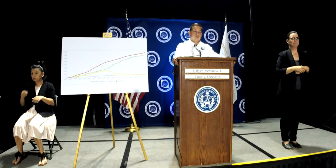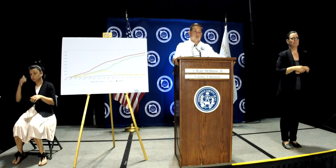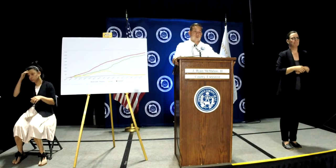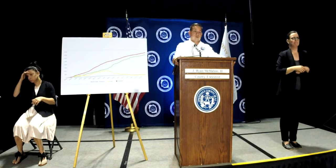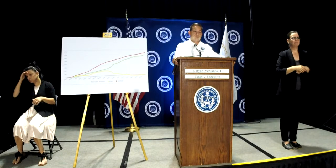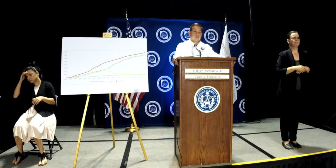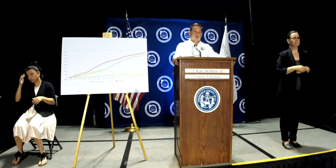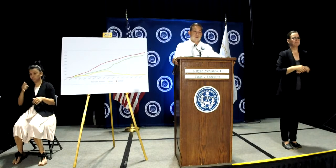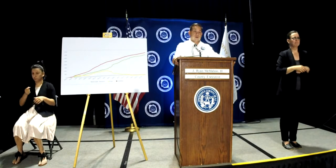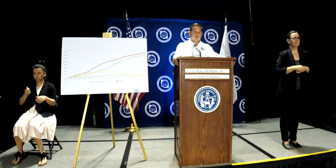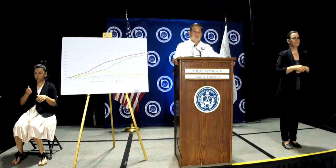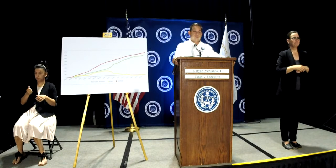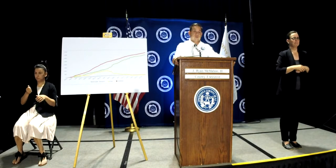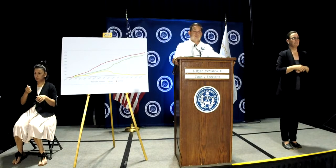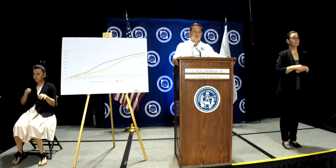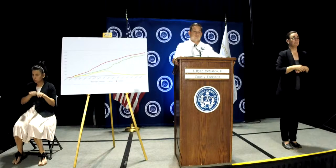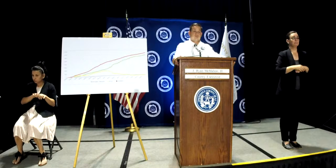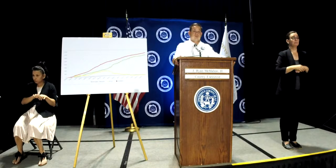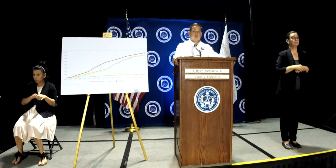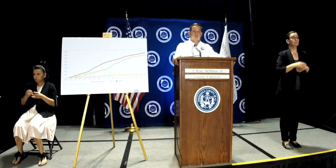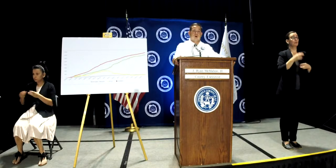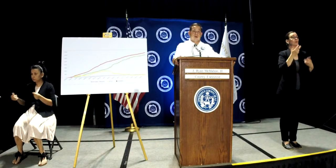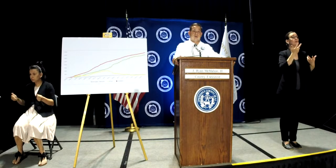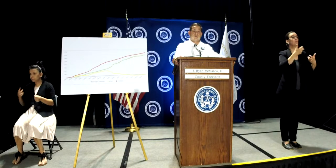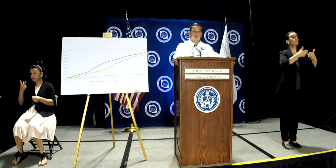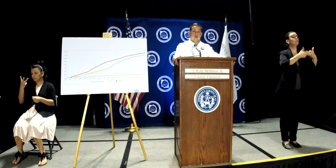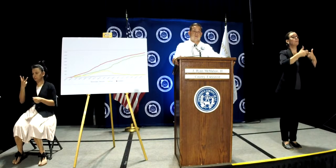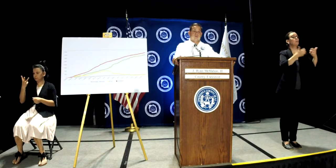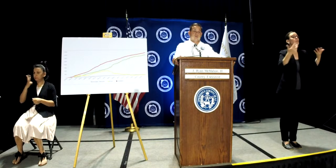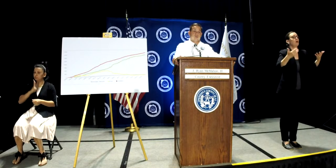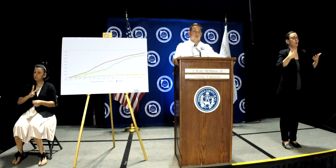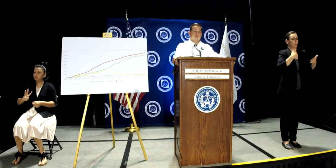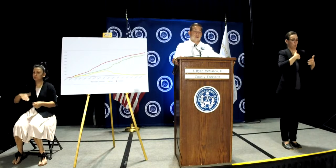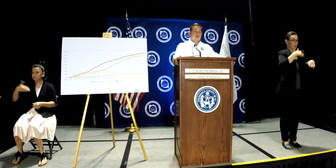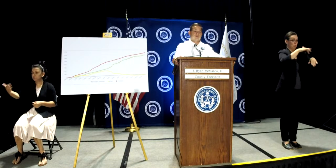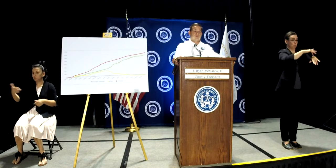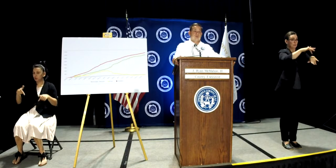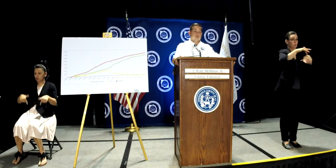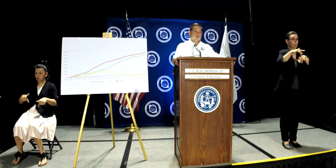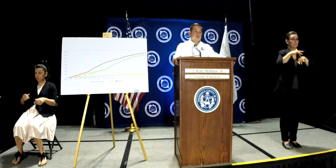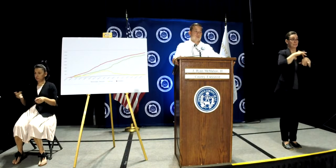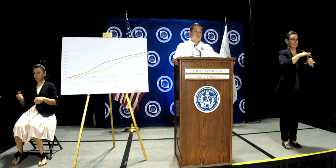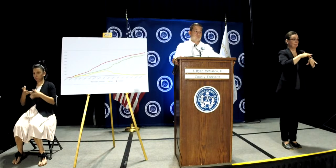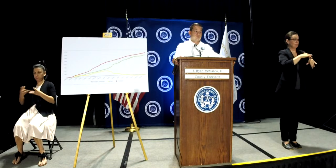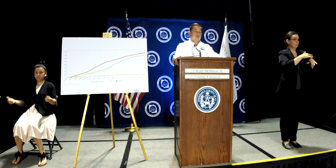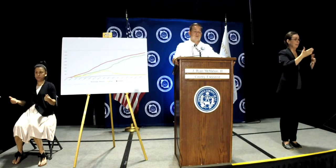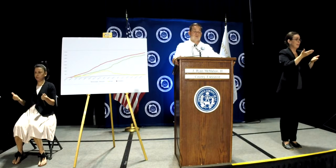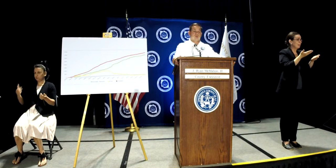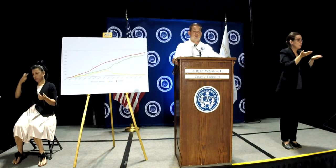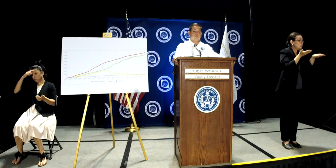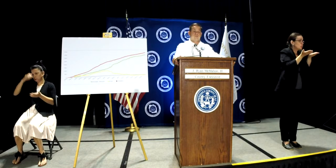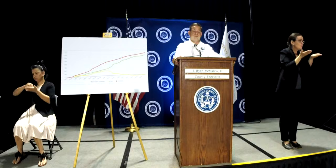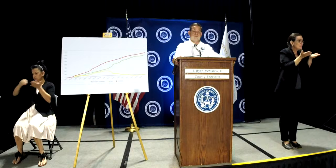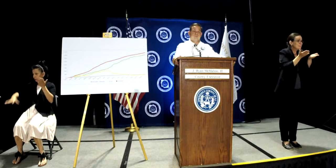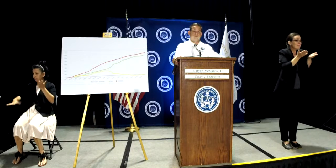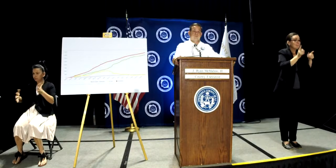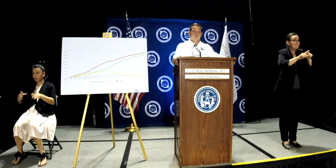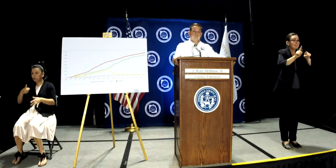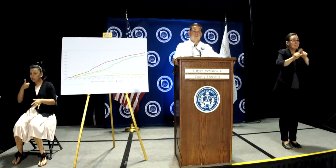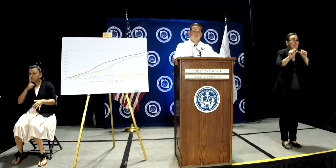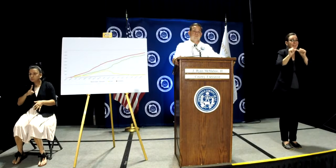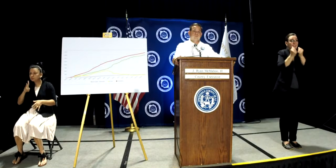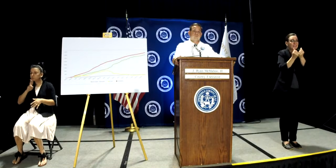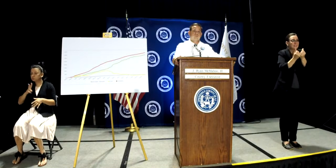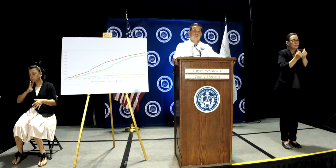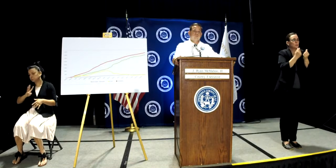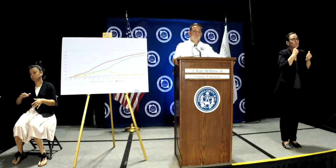of our resources in year one when you have to deal with this for the next 2 years in addition to 2020. What number would fill